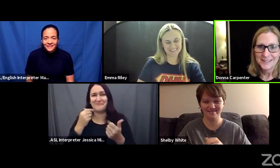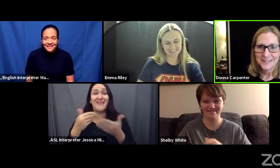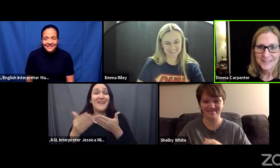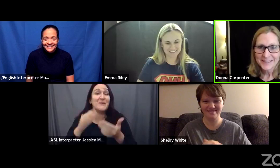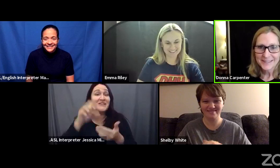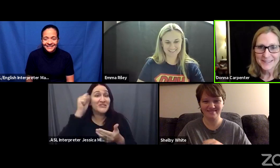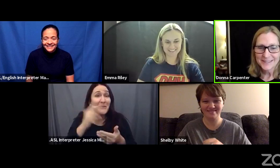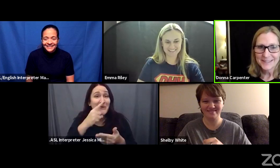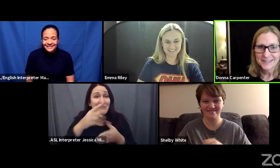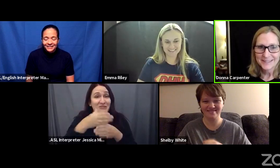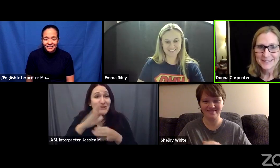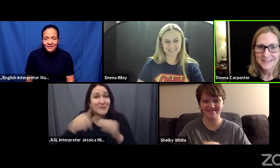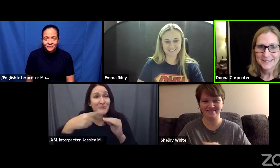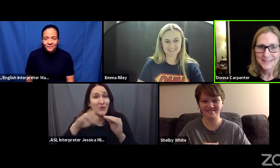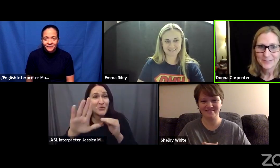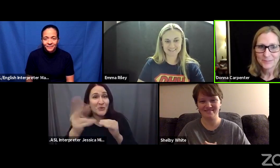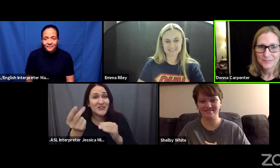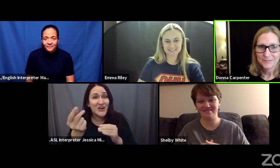dog.